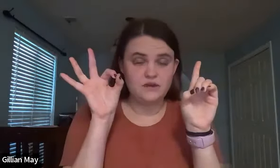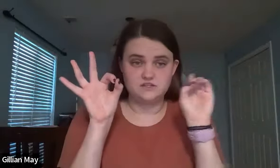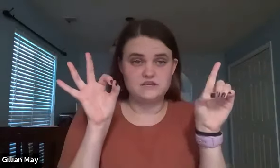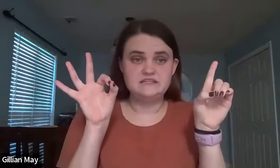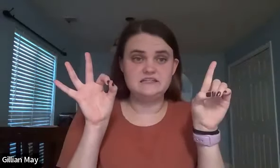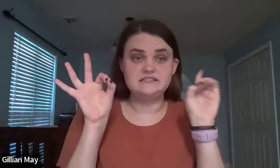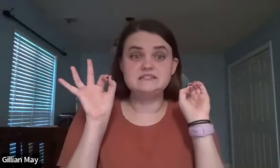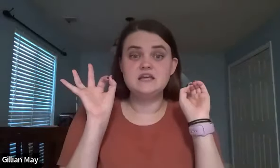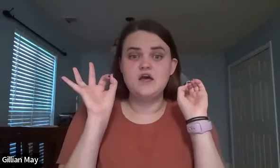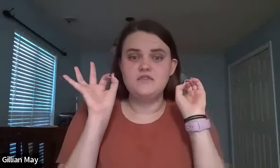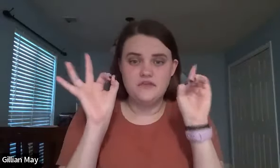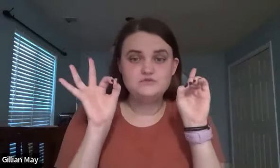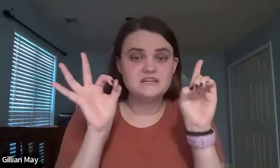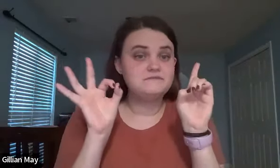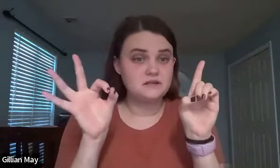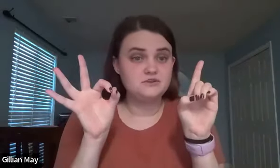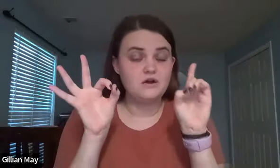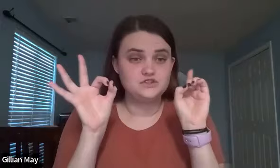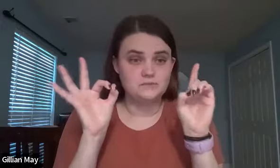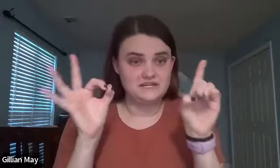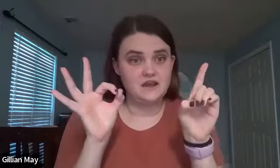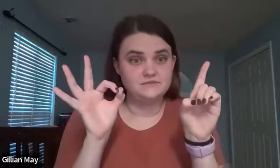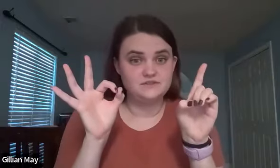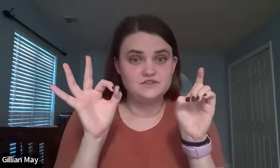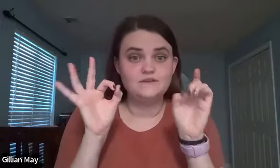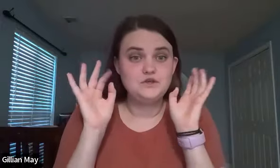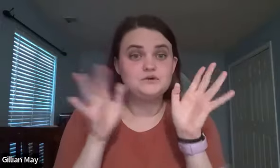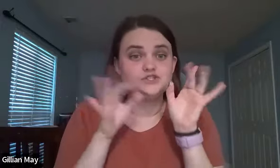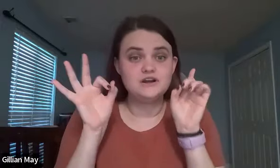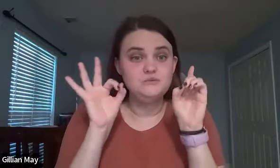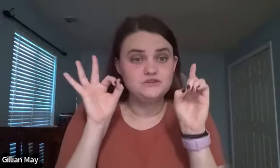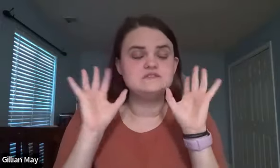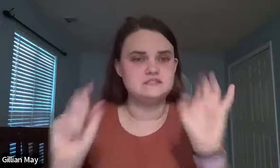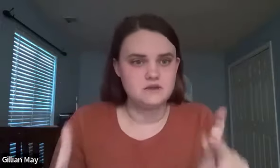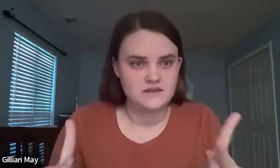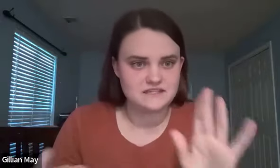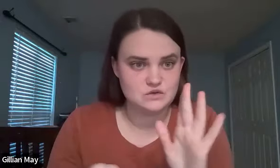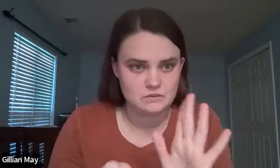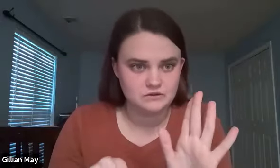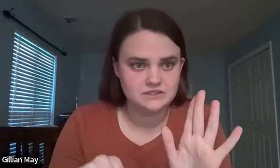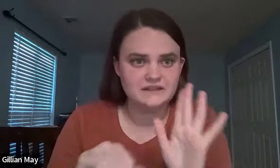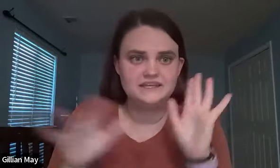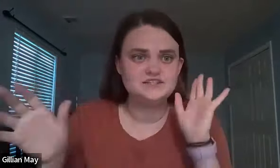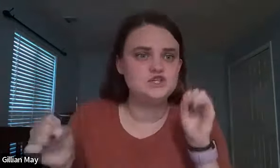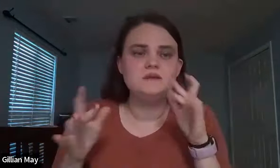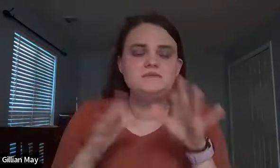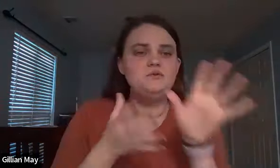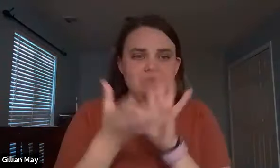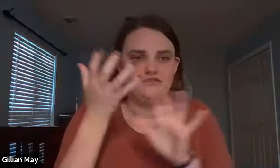as crazy as it is, those get flipped so many times. So if you are struggling with those, that's okay. That's normal. Like so many people will get those